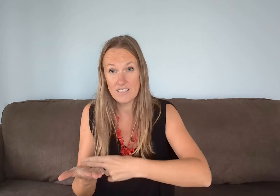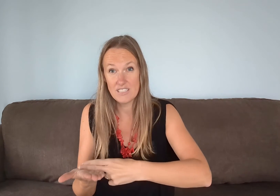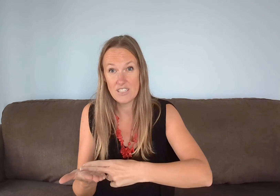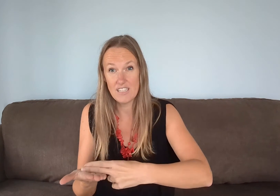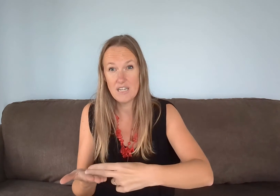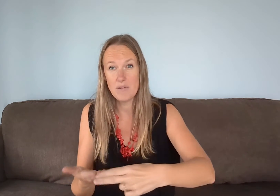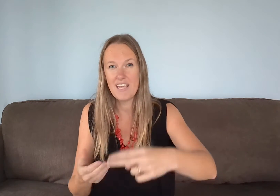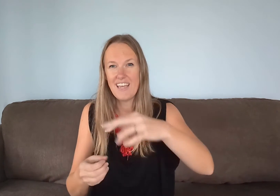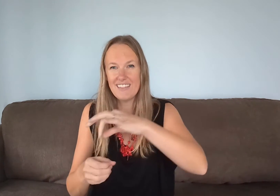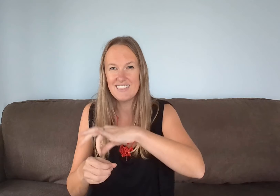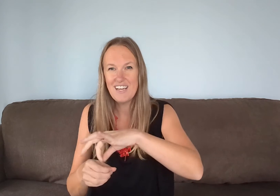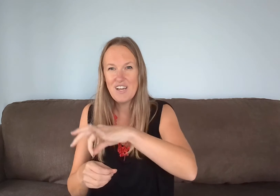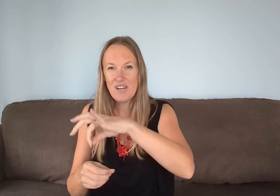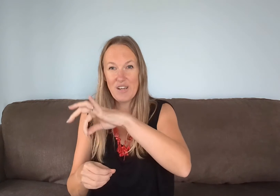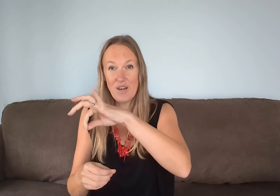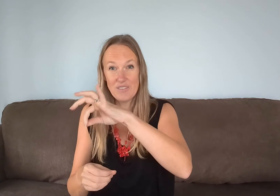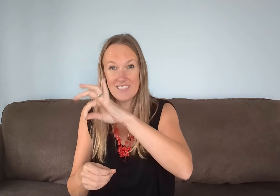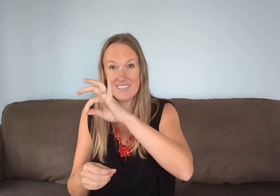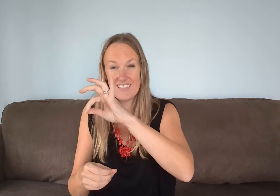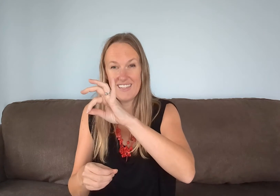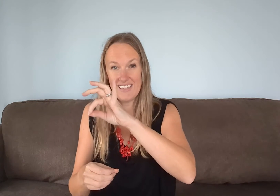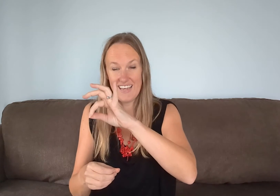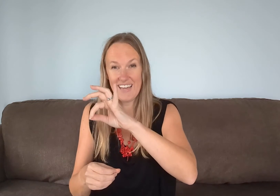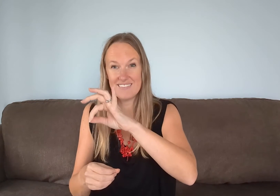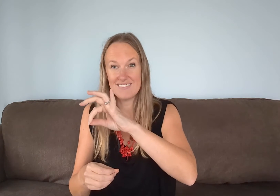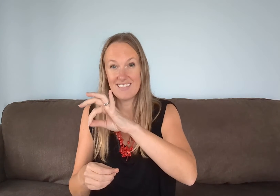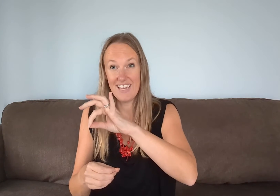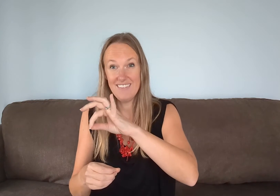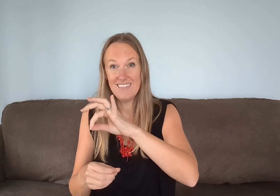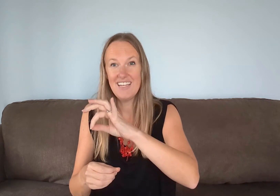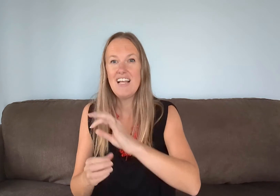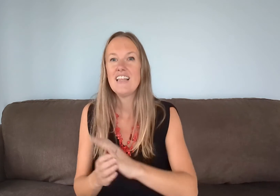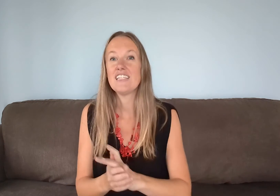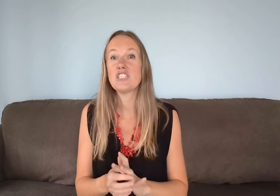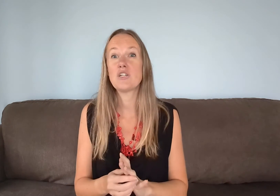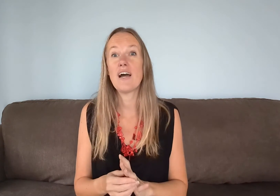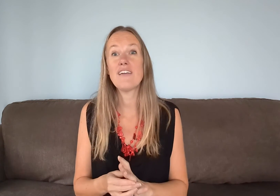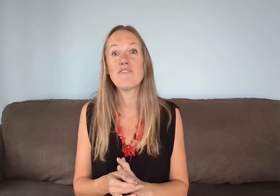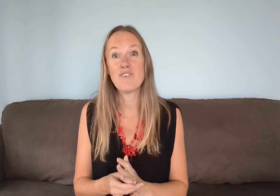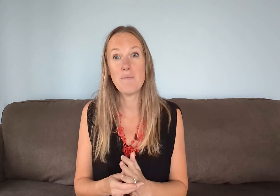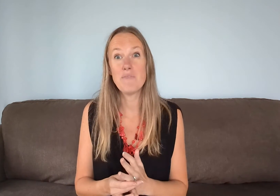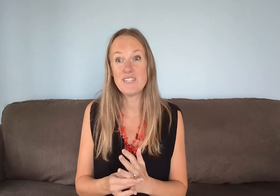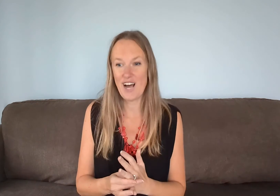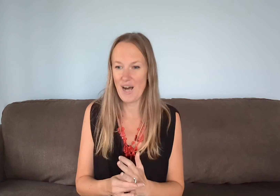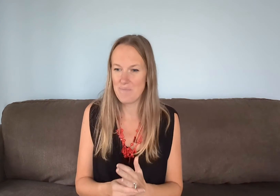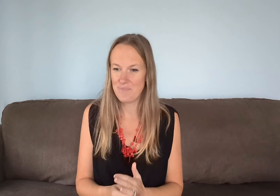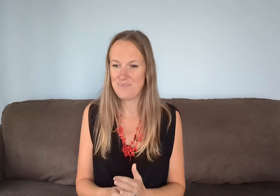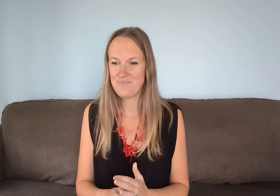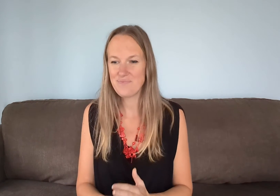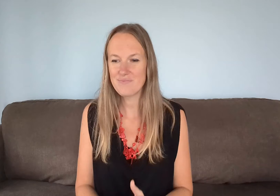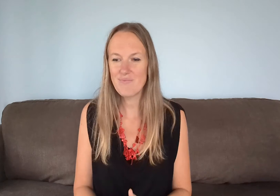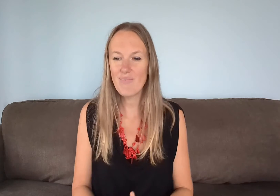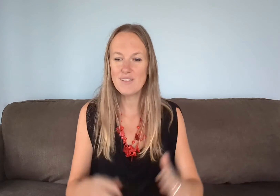across your non-dominant hand. Ghost, like that. Okay? Let's try it from the top.